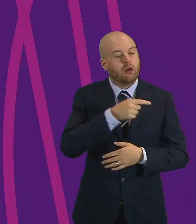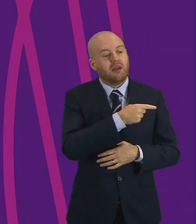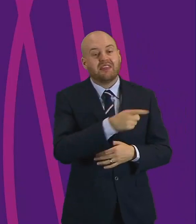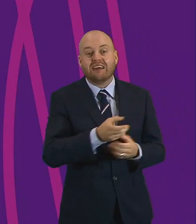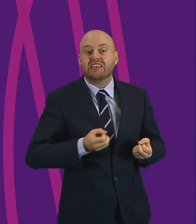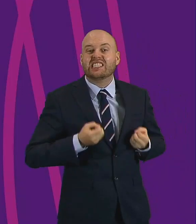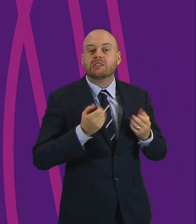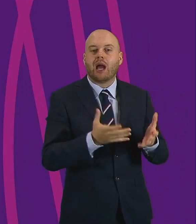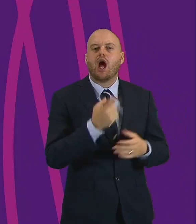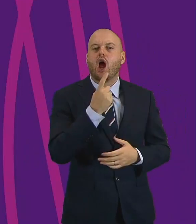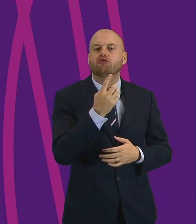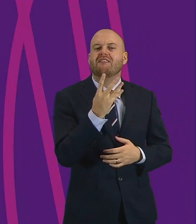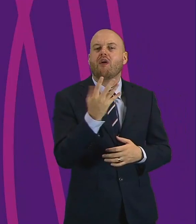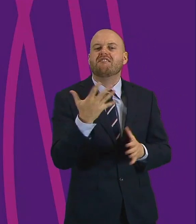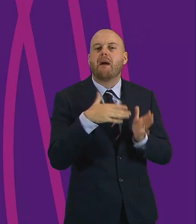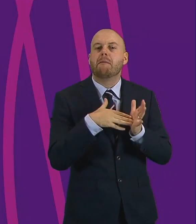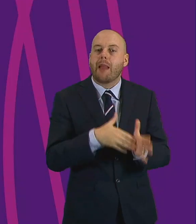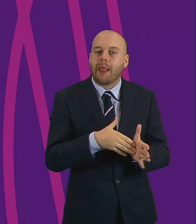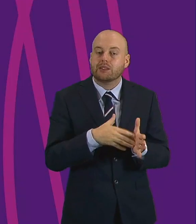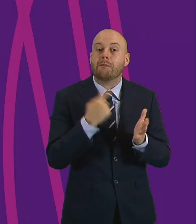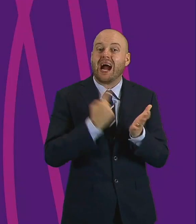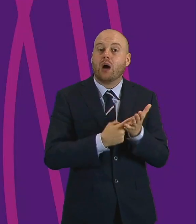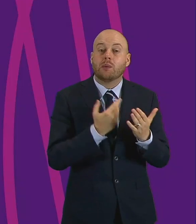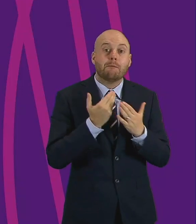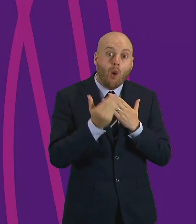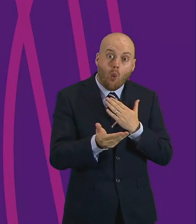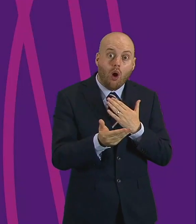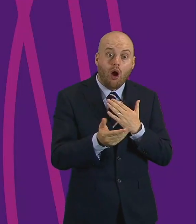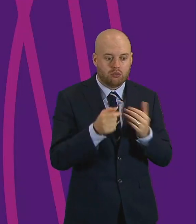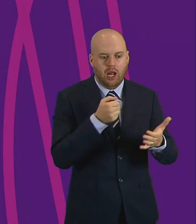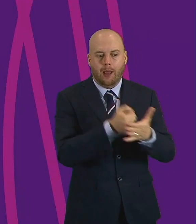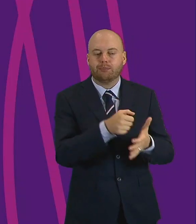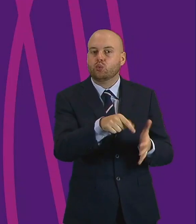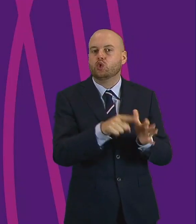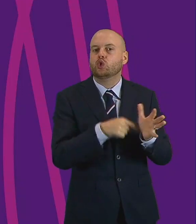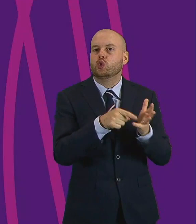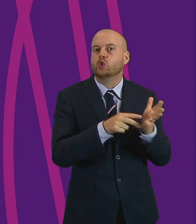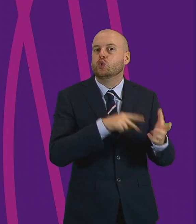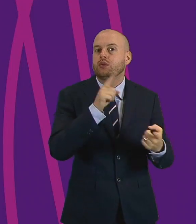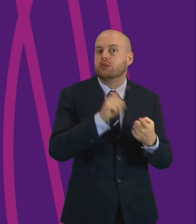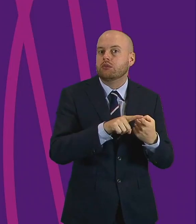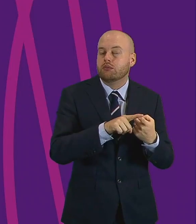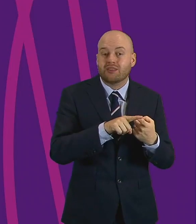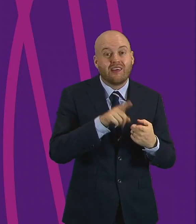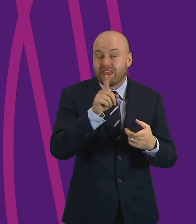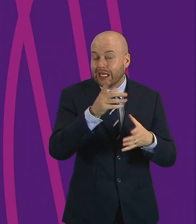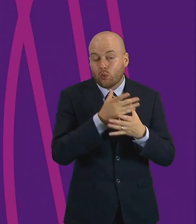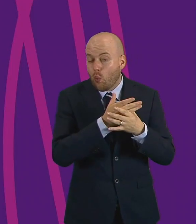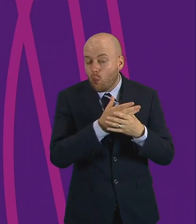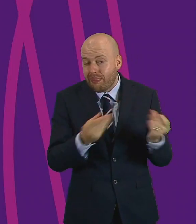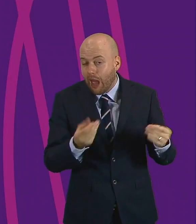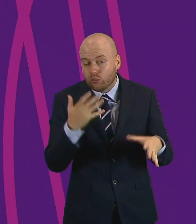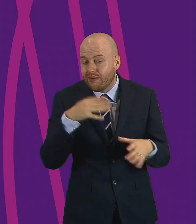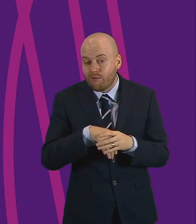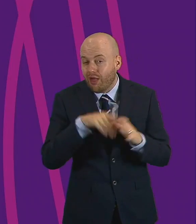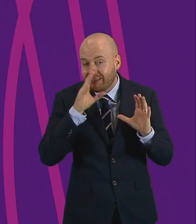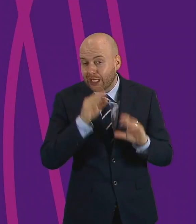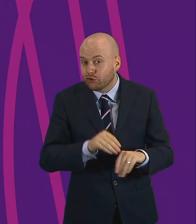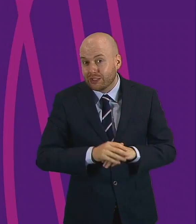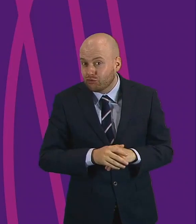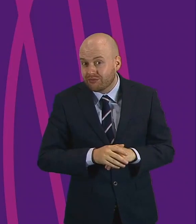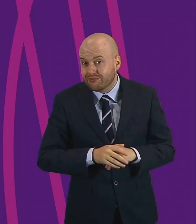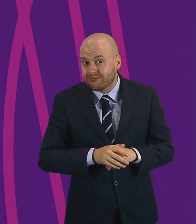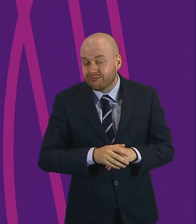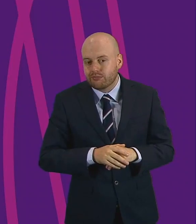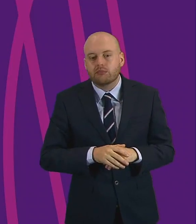more up to June. And that's before we consider education. And in closing, Presiding Officer, let me touch on that. Because there is a clear need